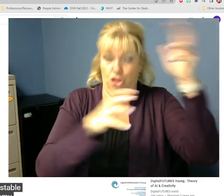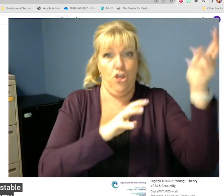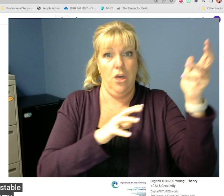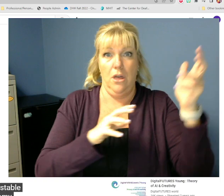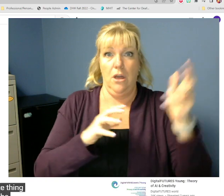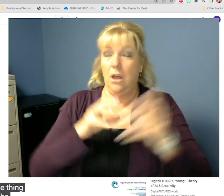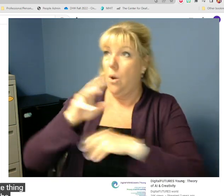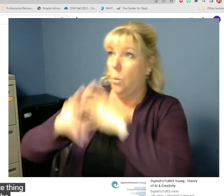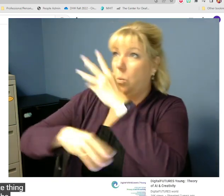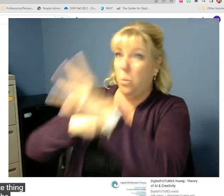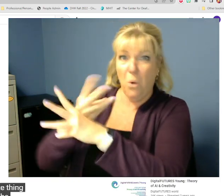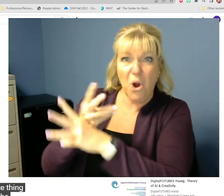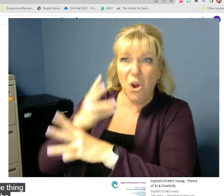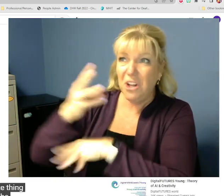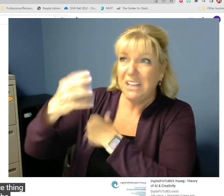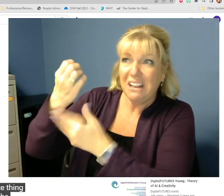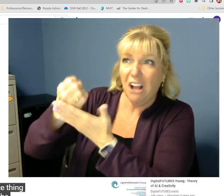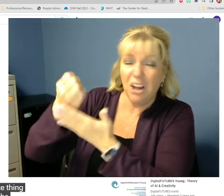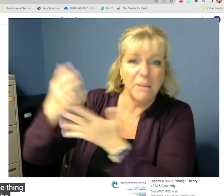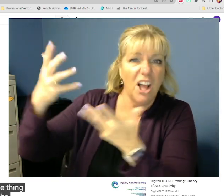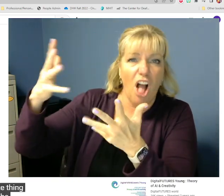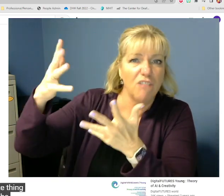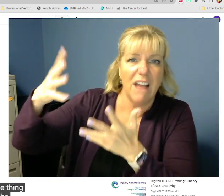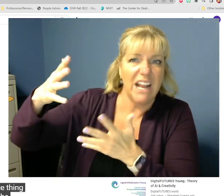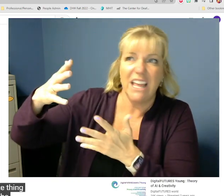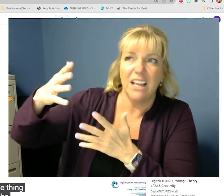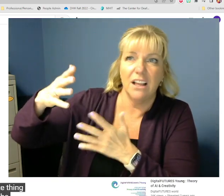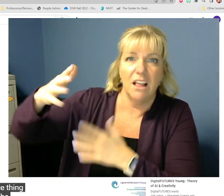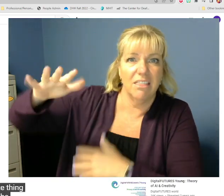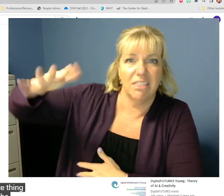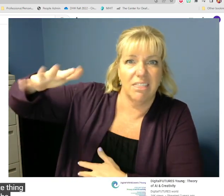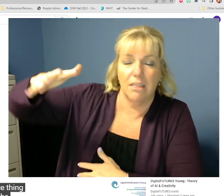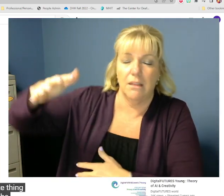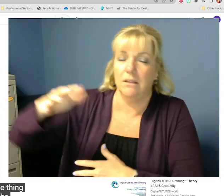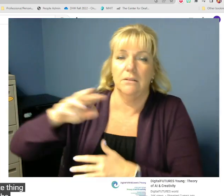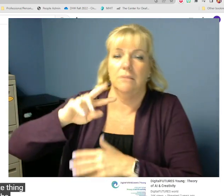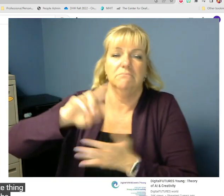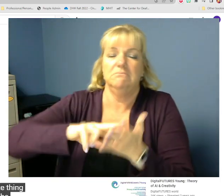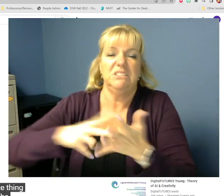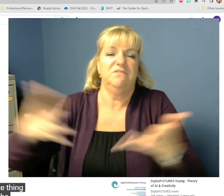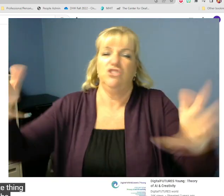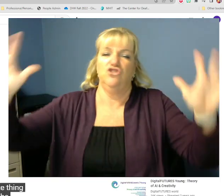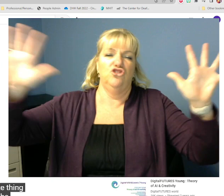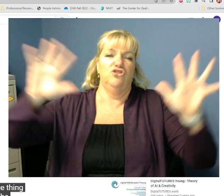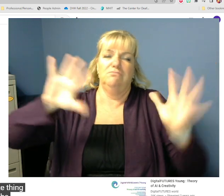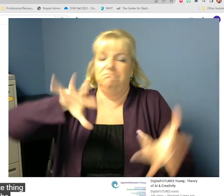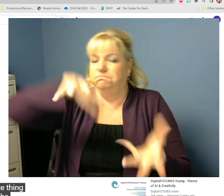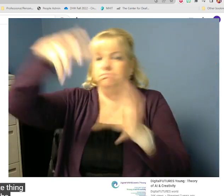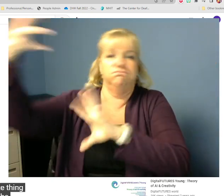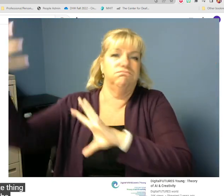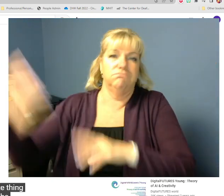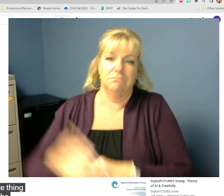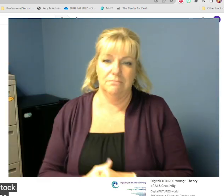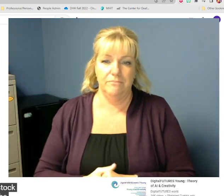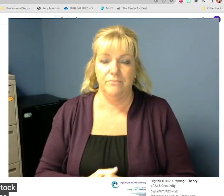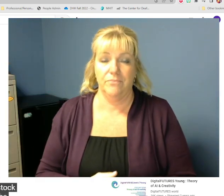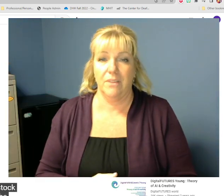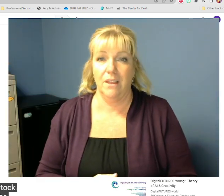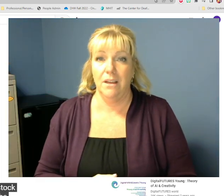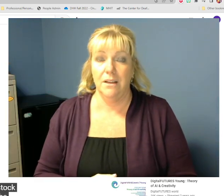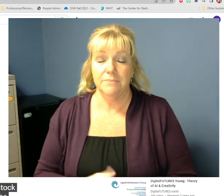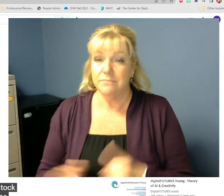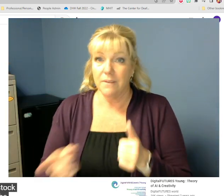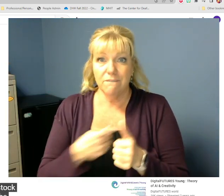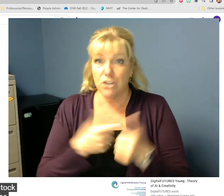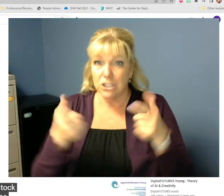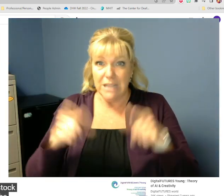world economy shatters. Among the most immediate thing to happen is people lose their jobs.